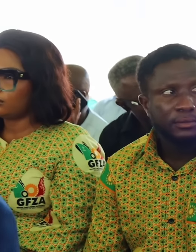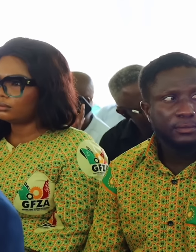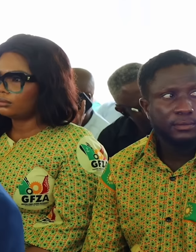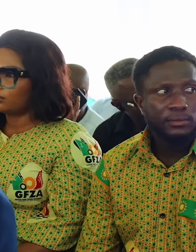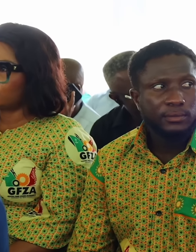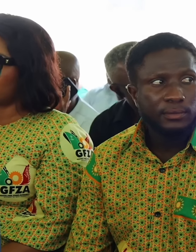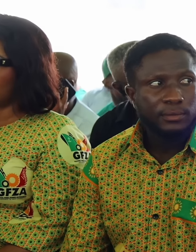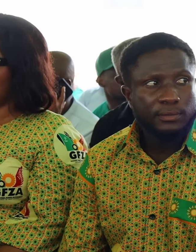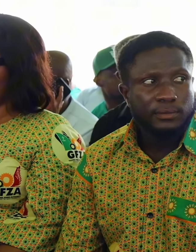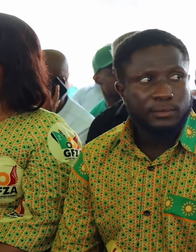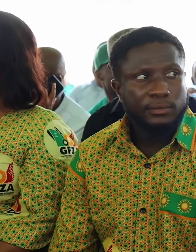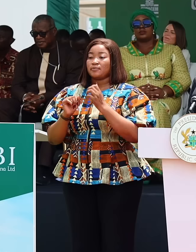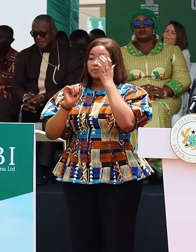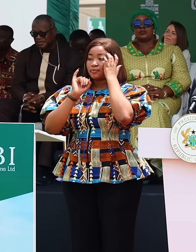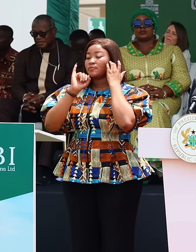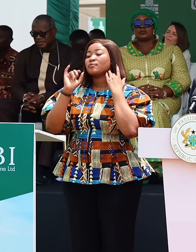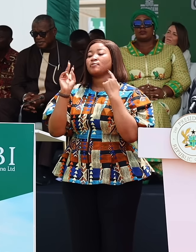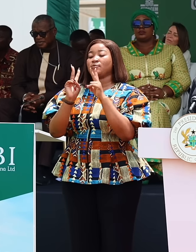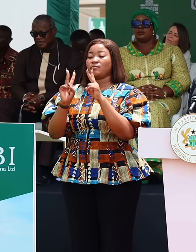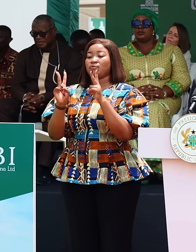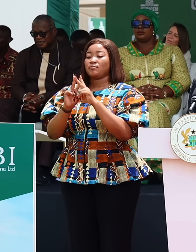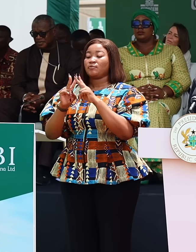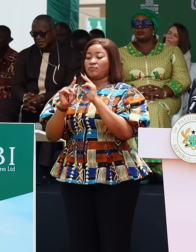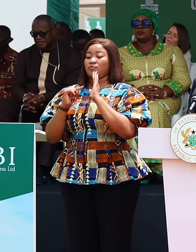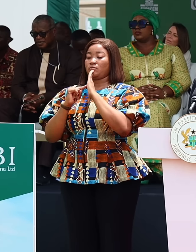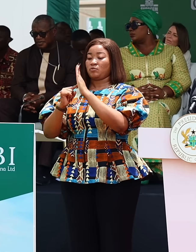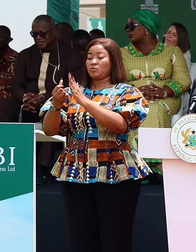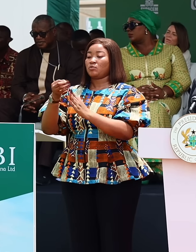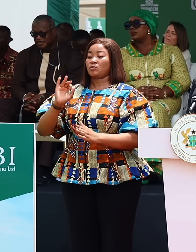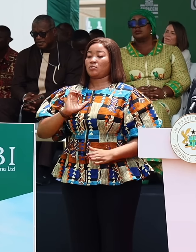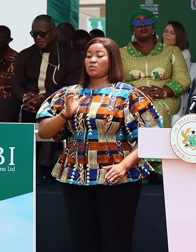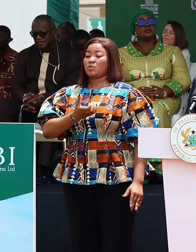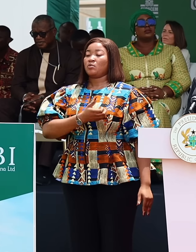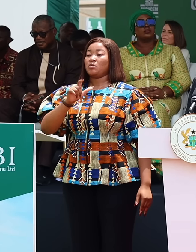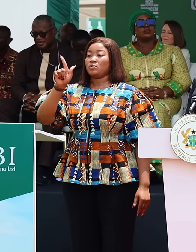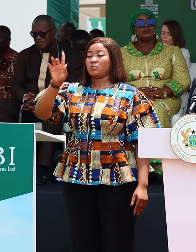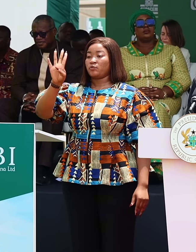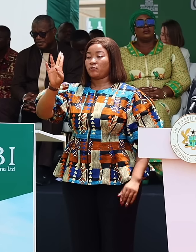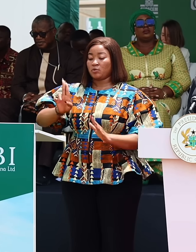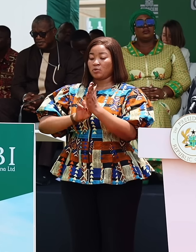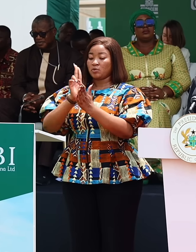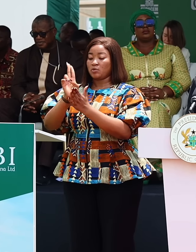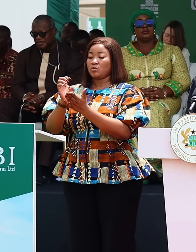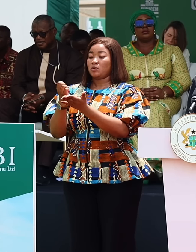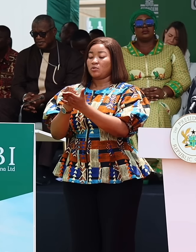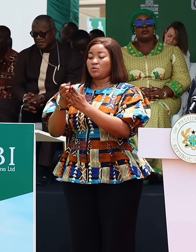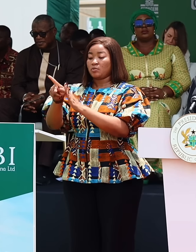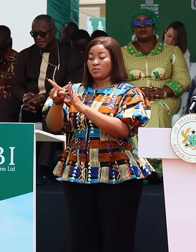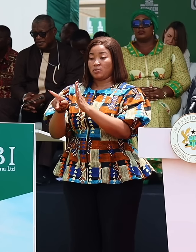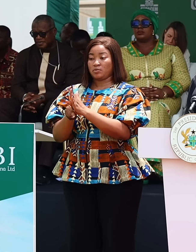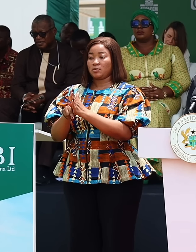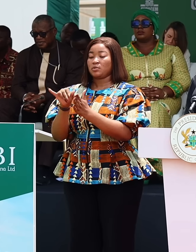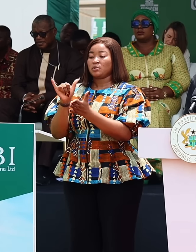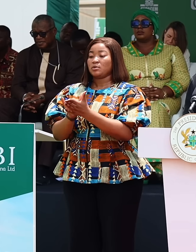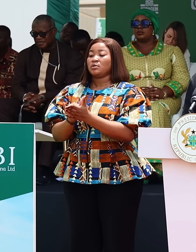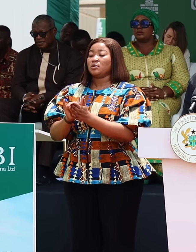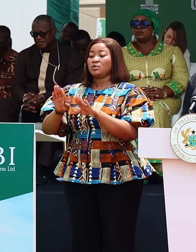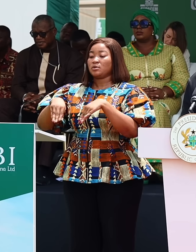It therefore is very symbolic of our 24-hour economy policy, which aims to